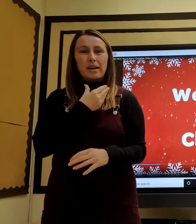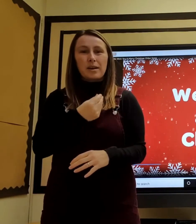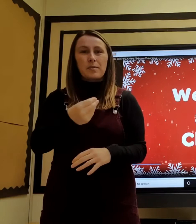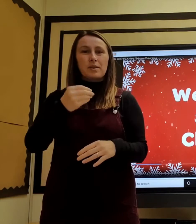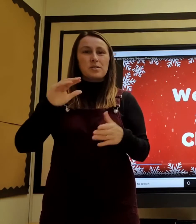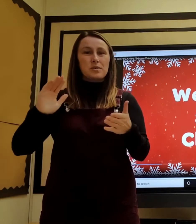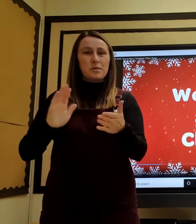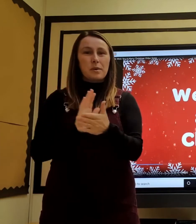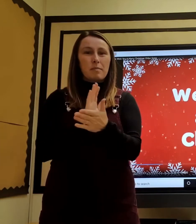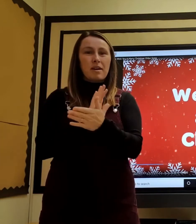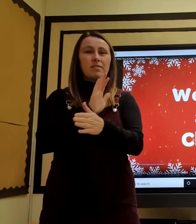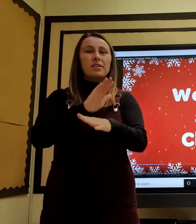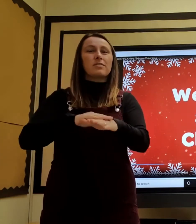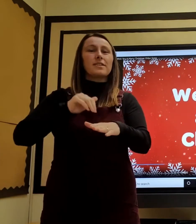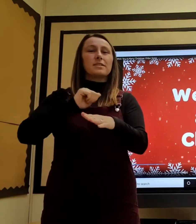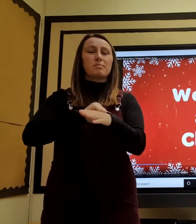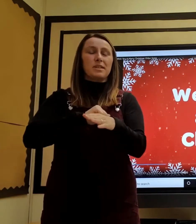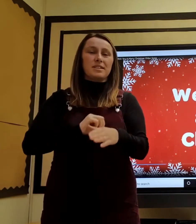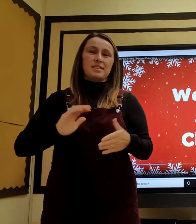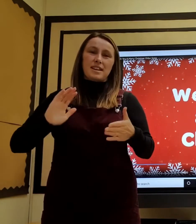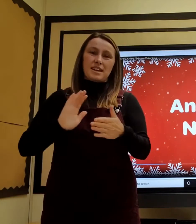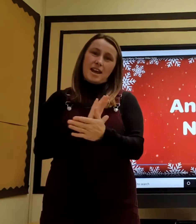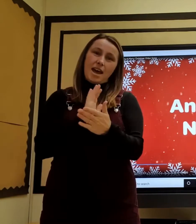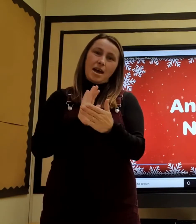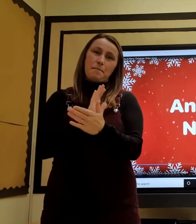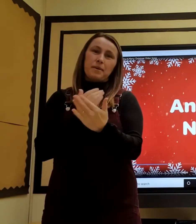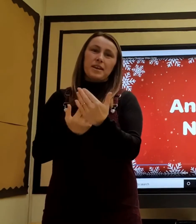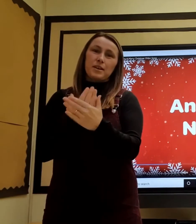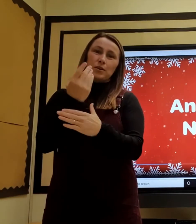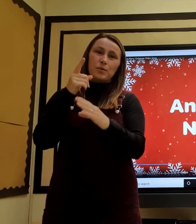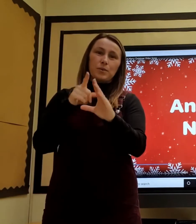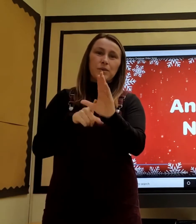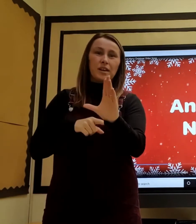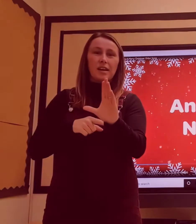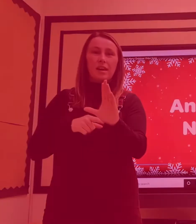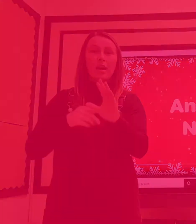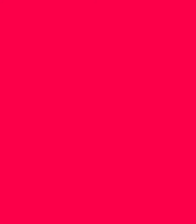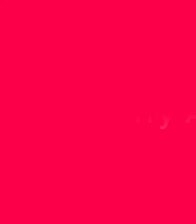We wish you a Merry Christmas and a Happy New Year.